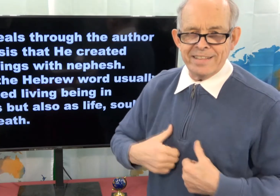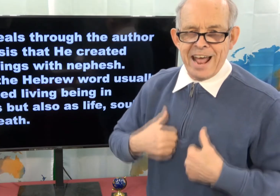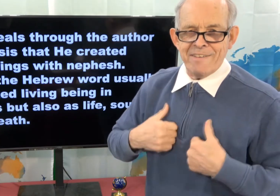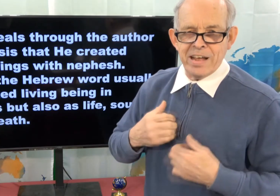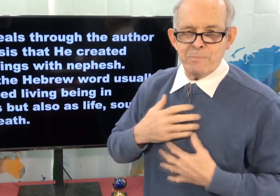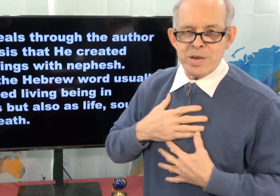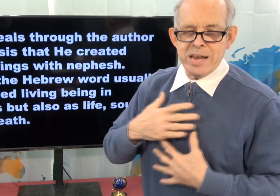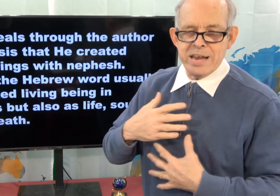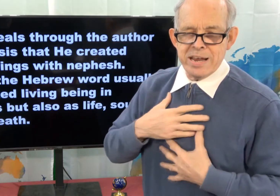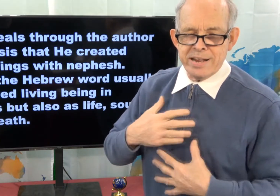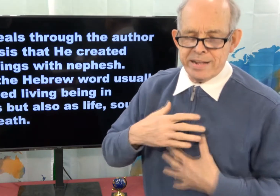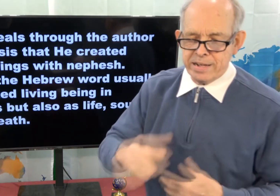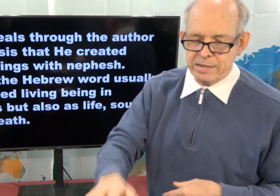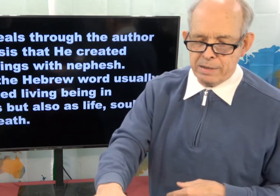life, breathe.